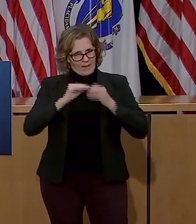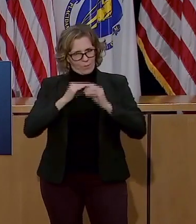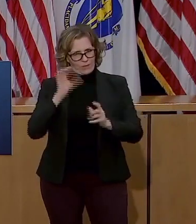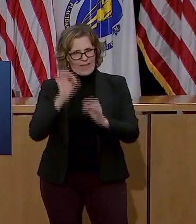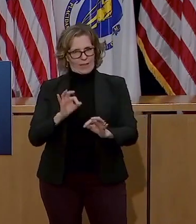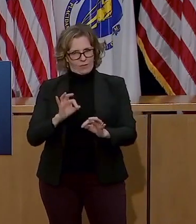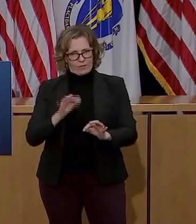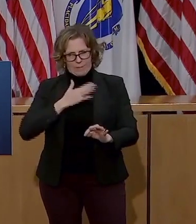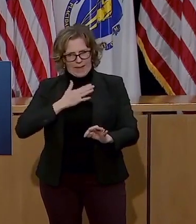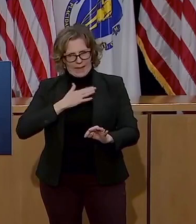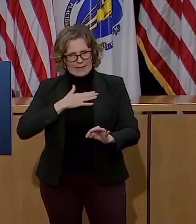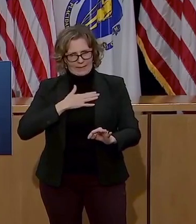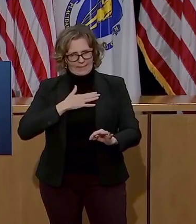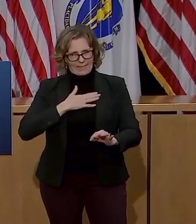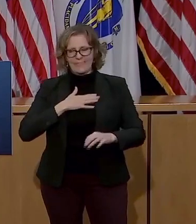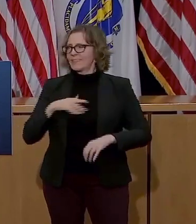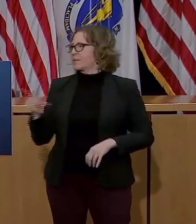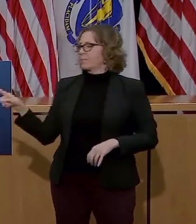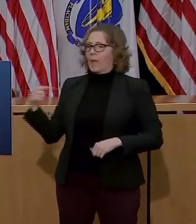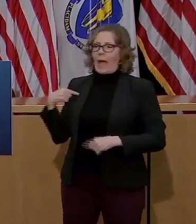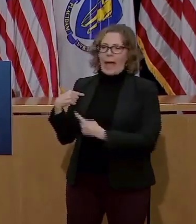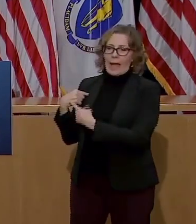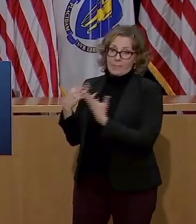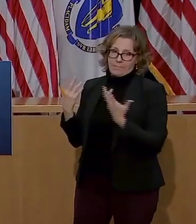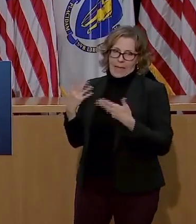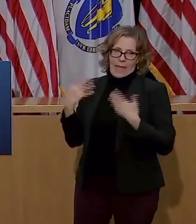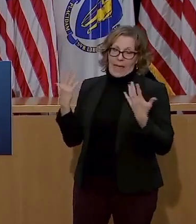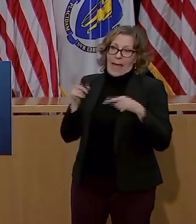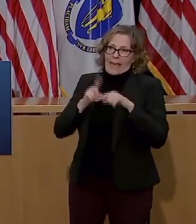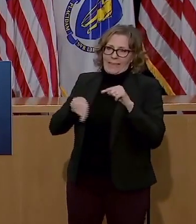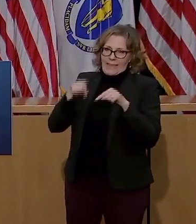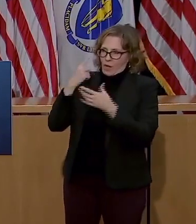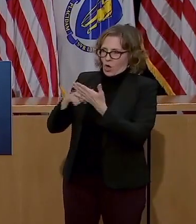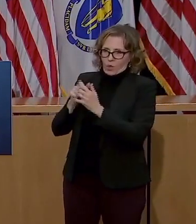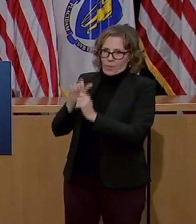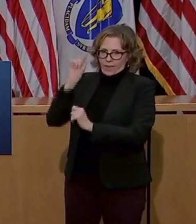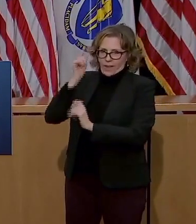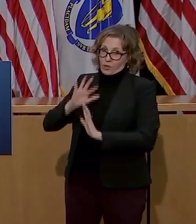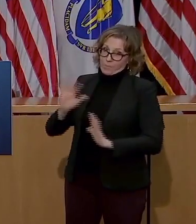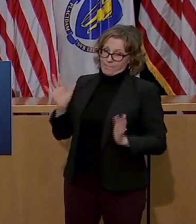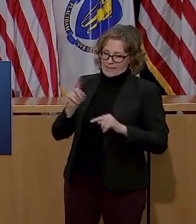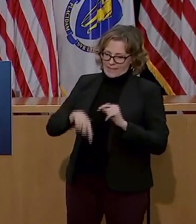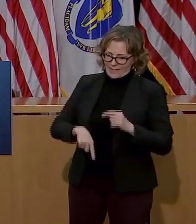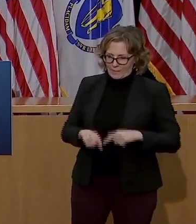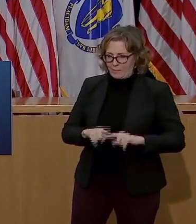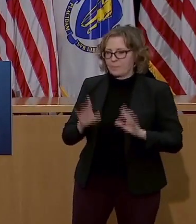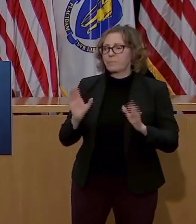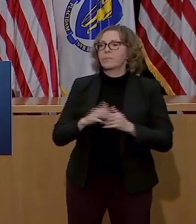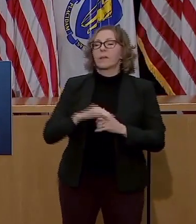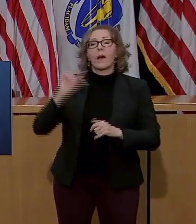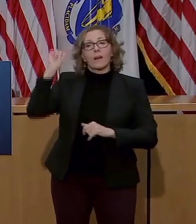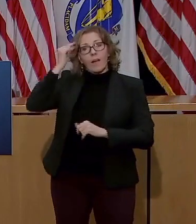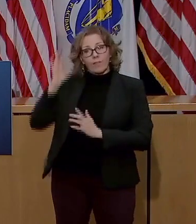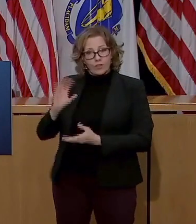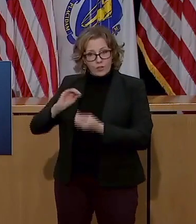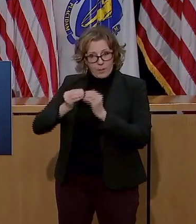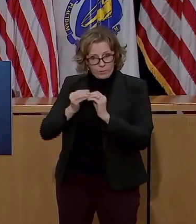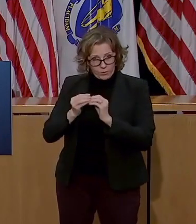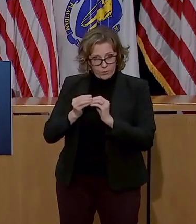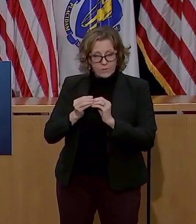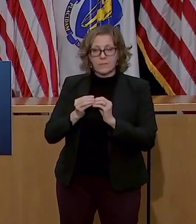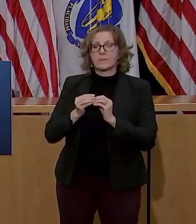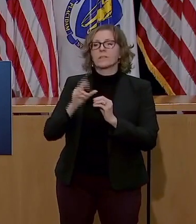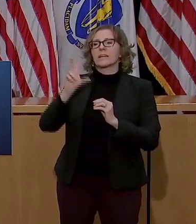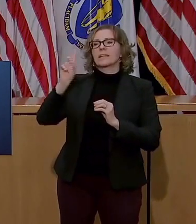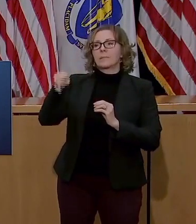confused. I would never dispute that answer. So the governors and the DPH the governor pulls from the